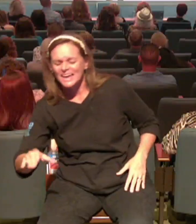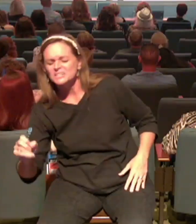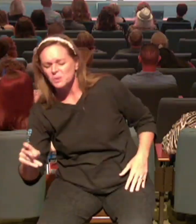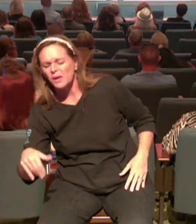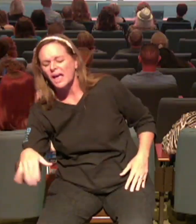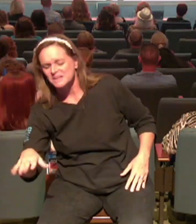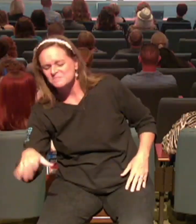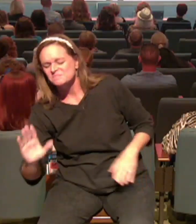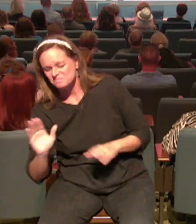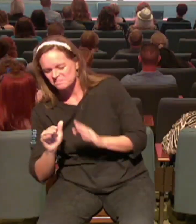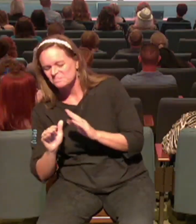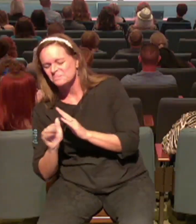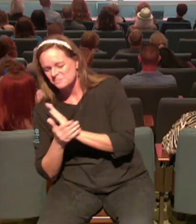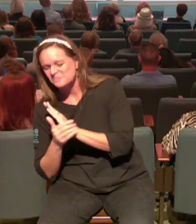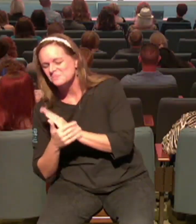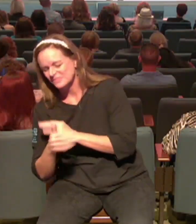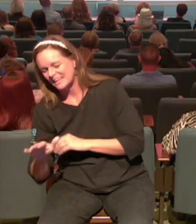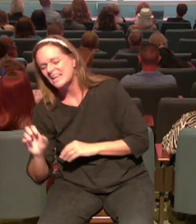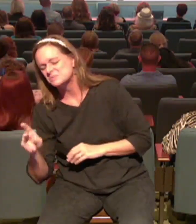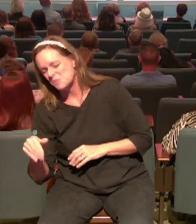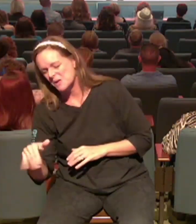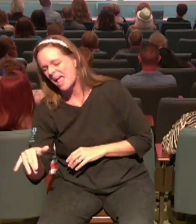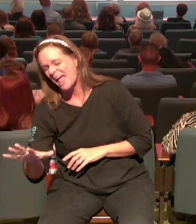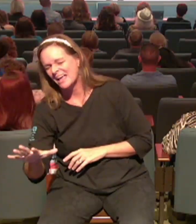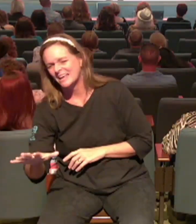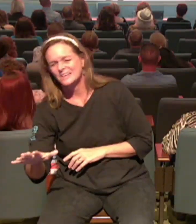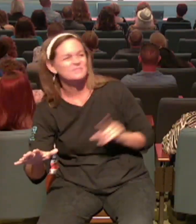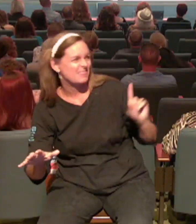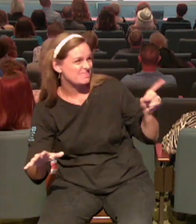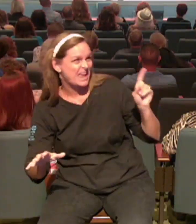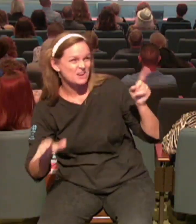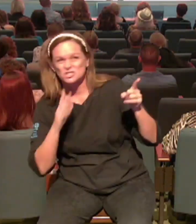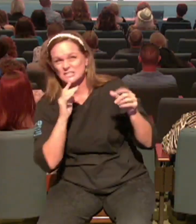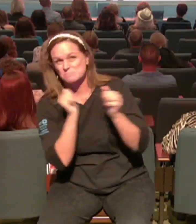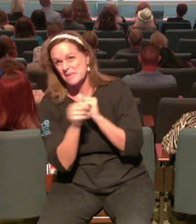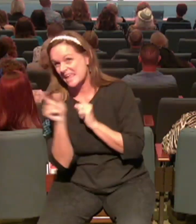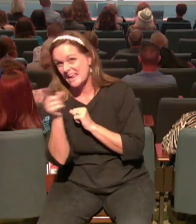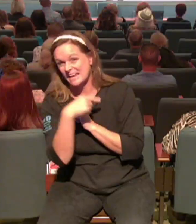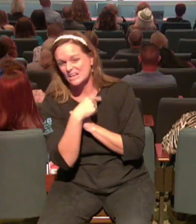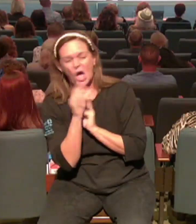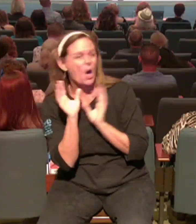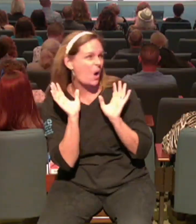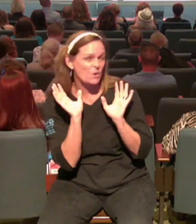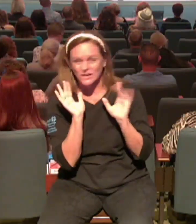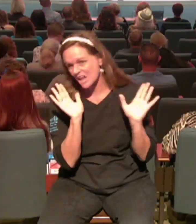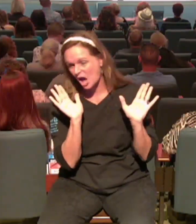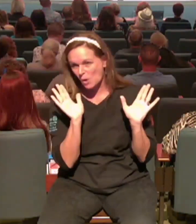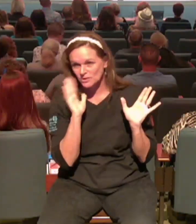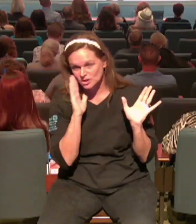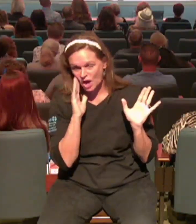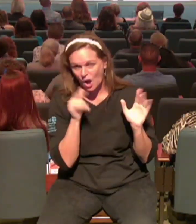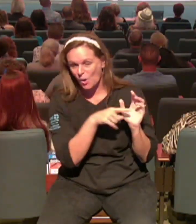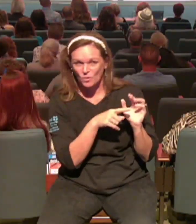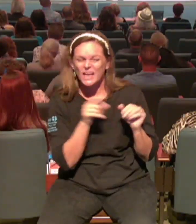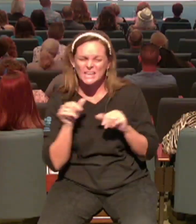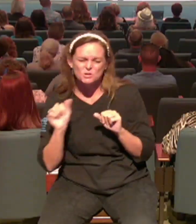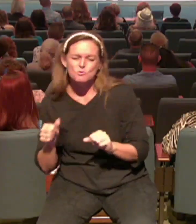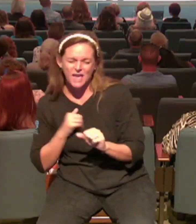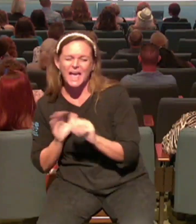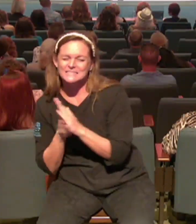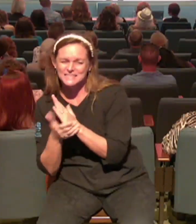saying. He's not saying, oh, it's okay. Everybody's doing it. You know, that's like old-fashioned Moses stuff. That's, you know, that's not